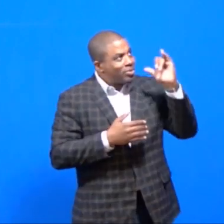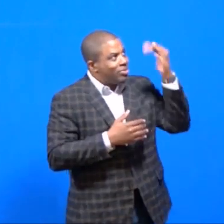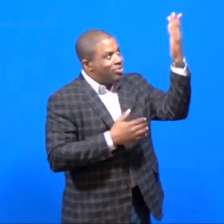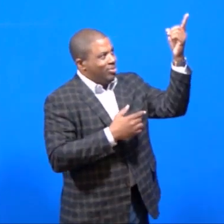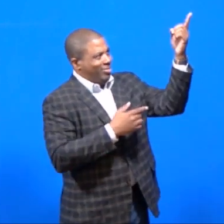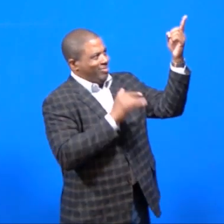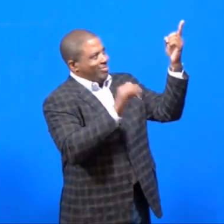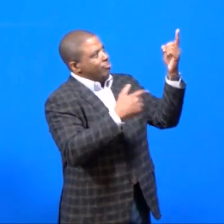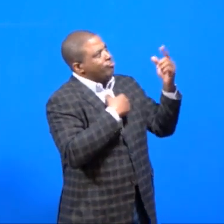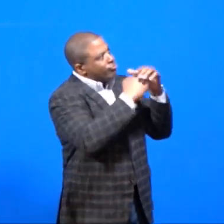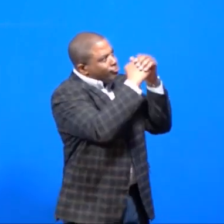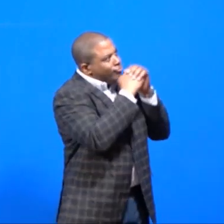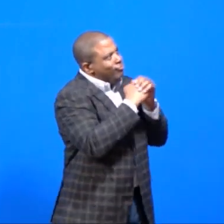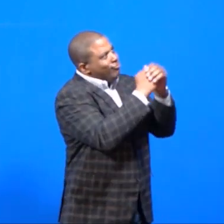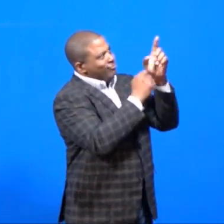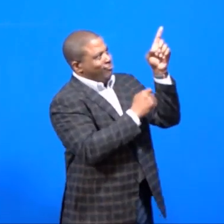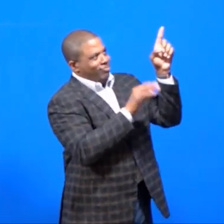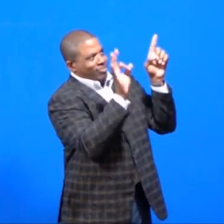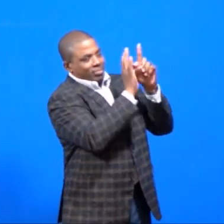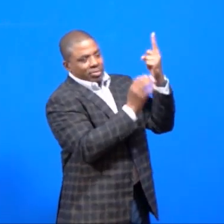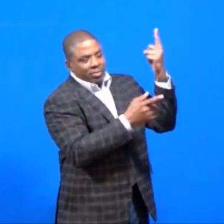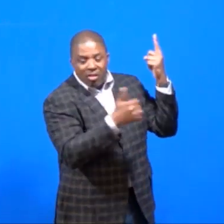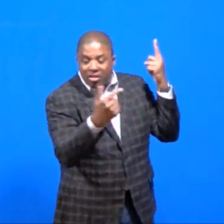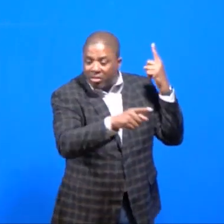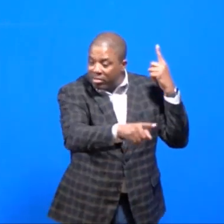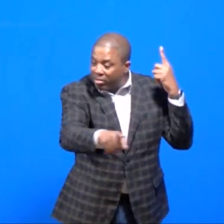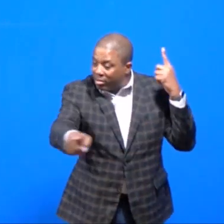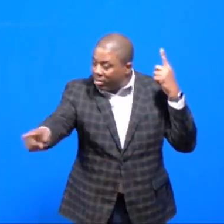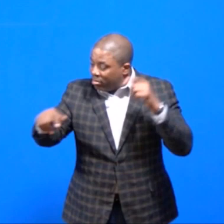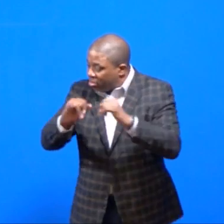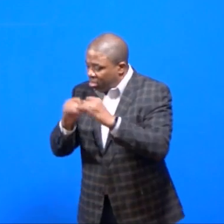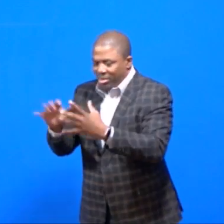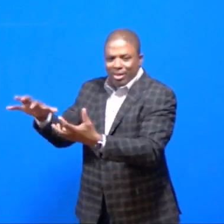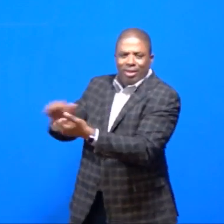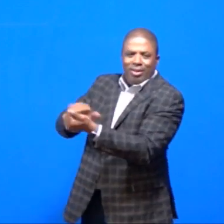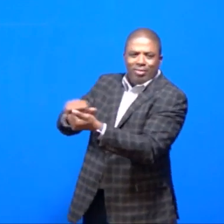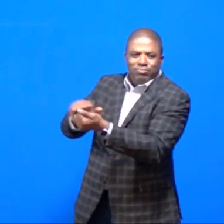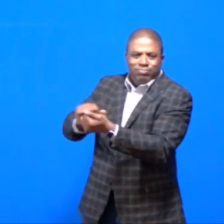Any of them. And they said, we will worship and obey the Lord alone.